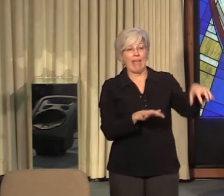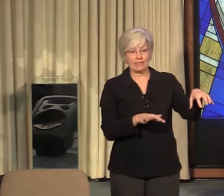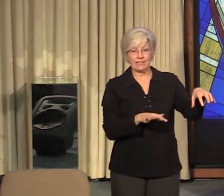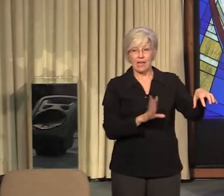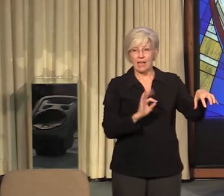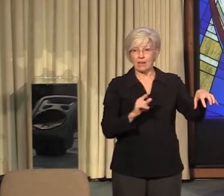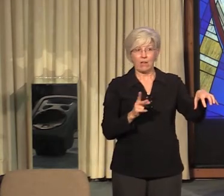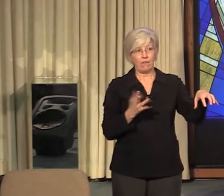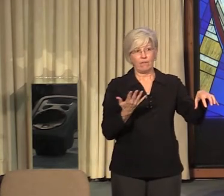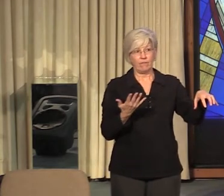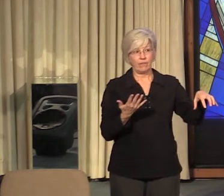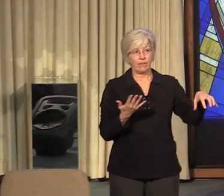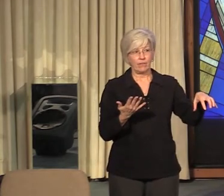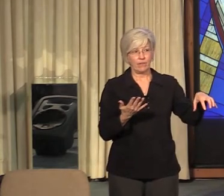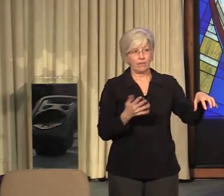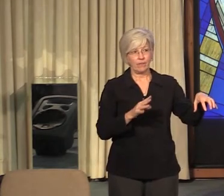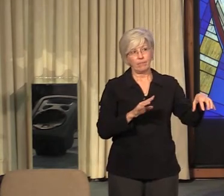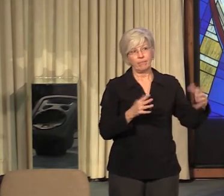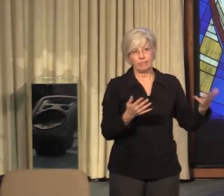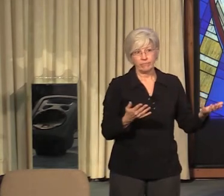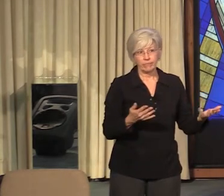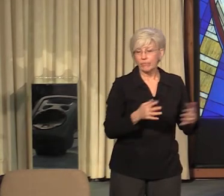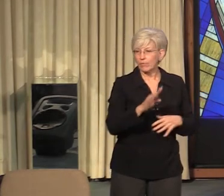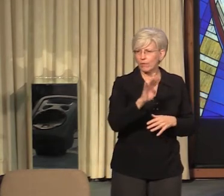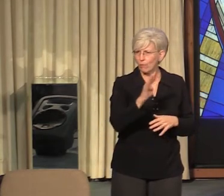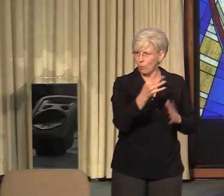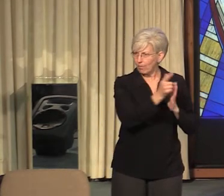end up here, like I somehow did,